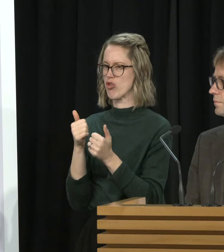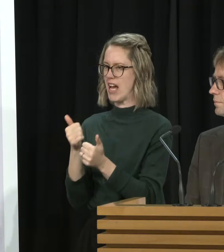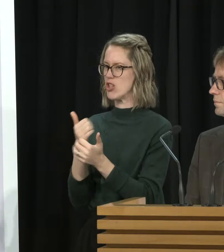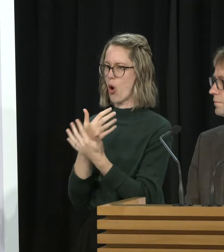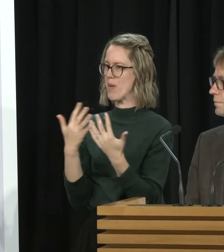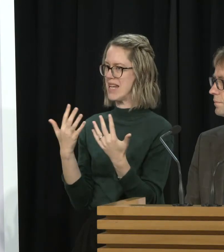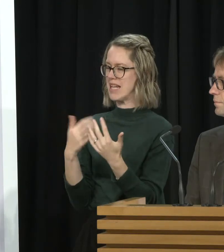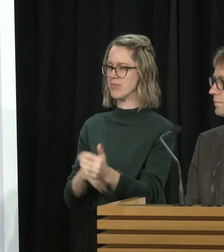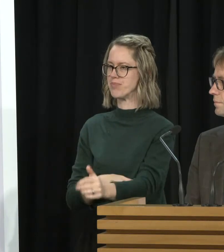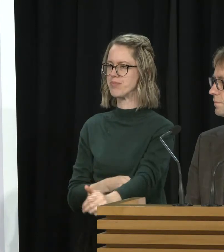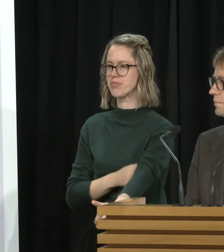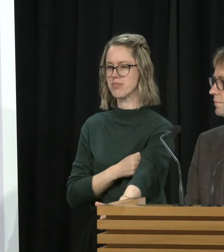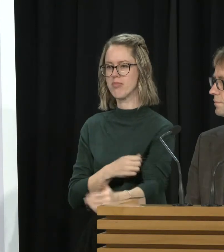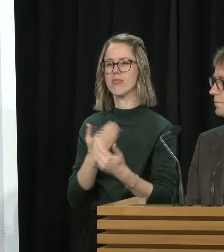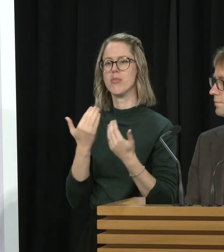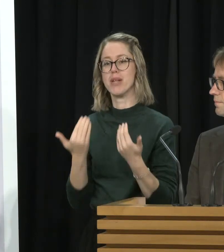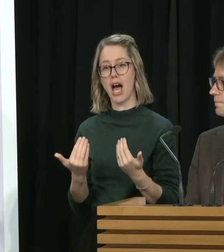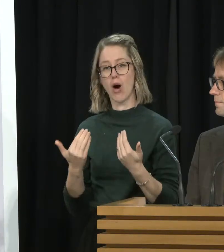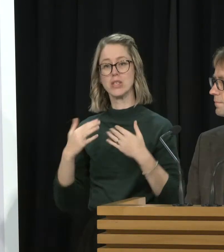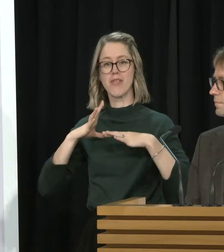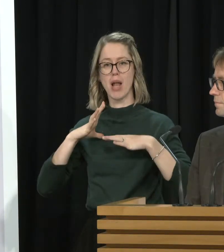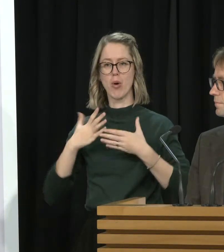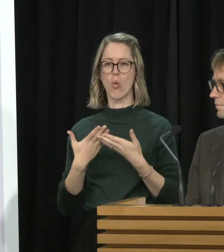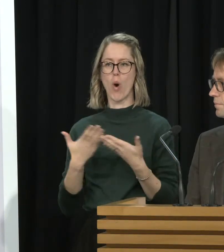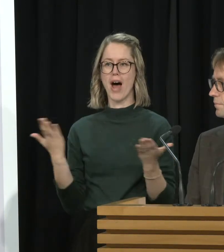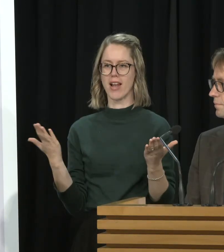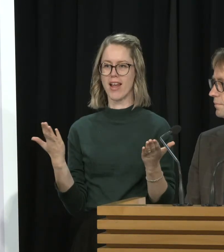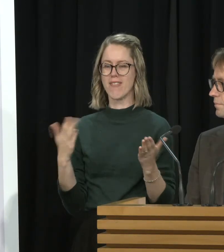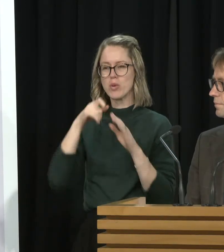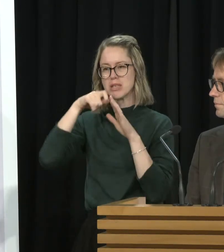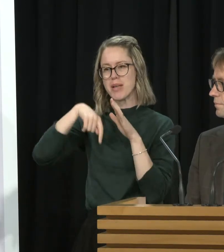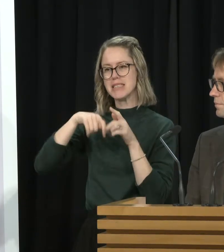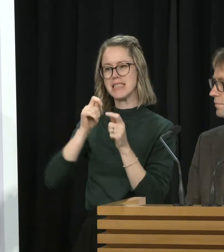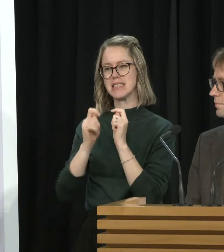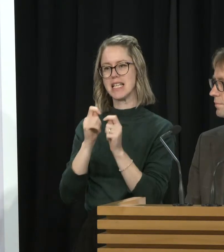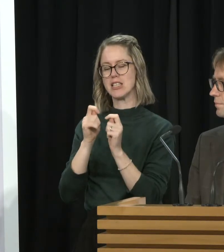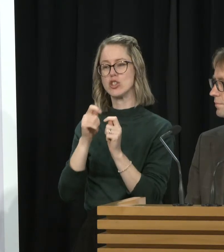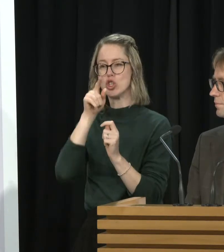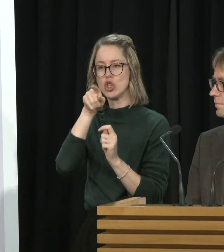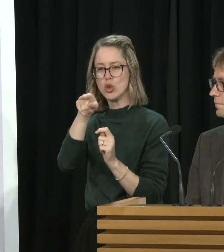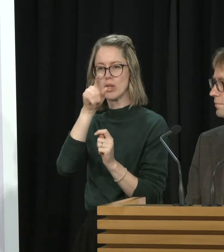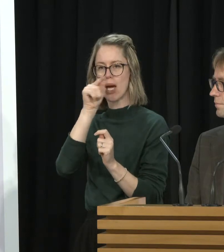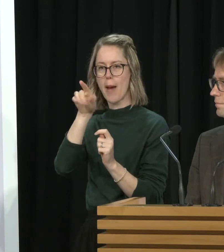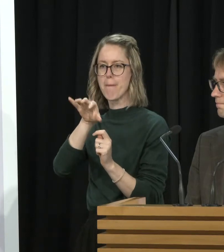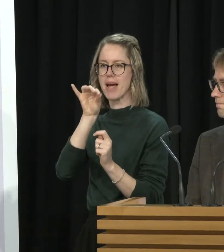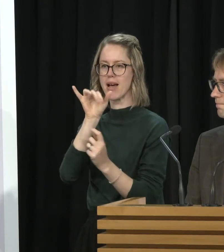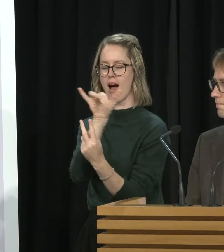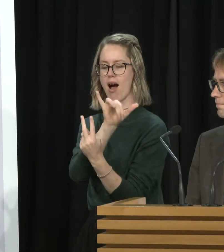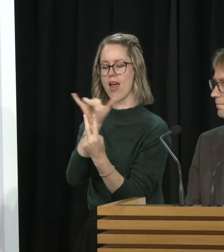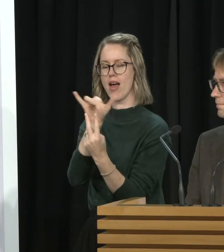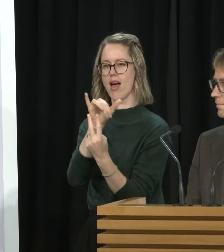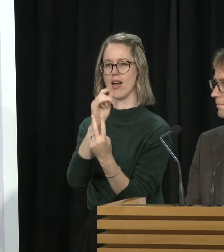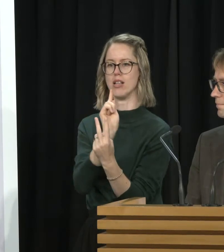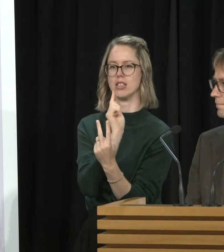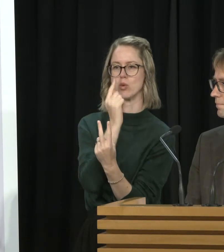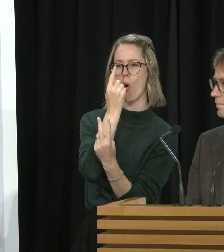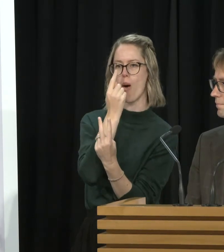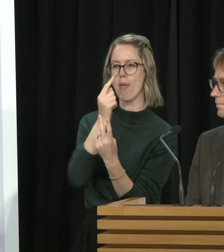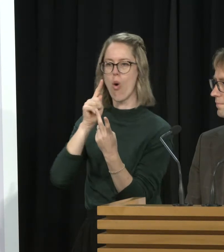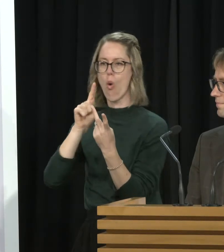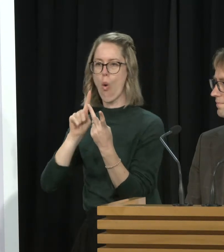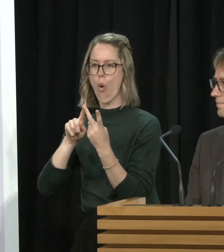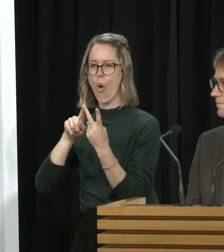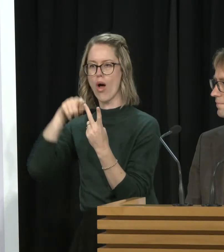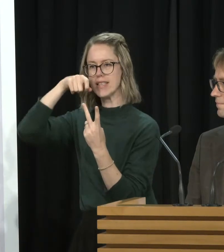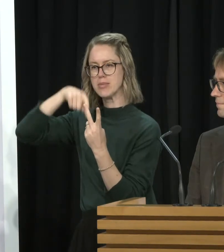so it is now much more widely available, and it's available now as an alternative to the nasal pharyngeal swab, so the cotton bud up